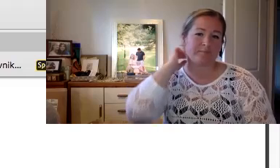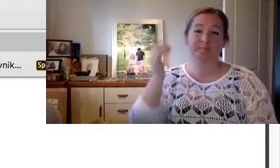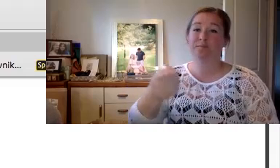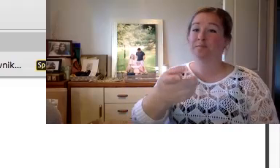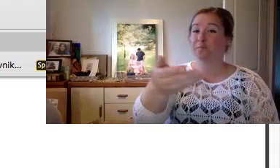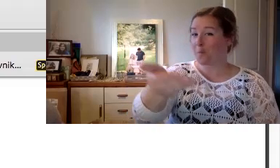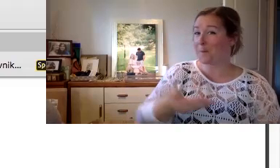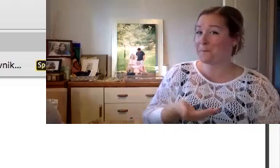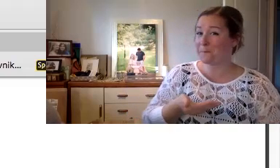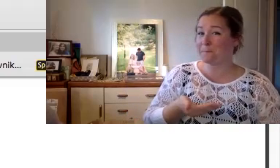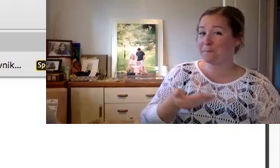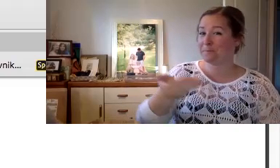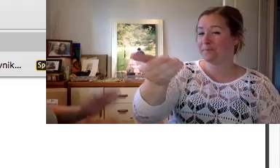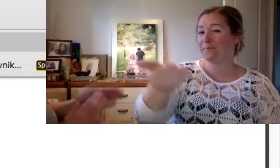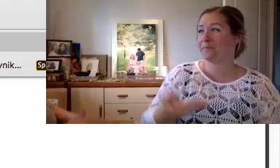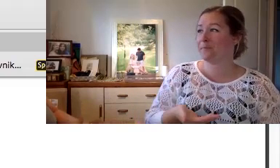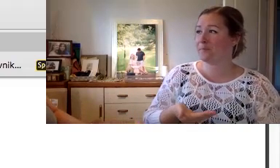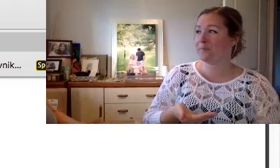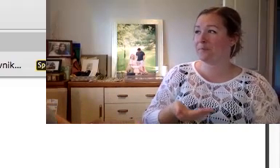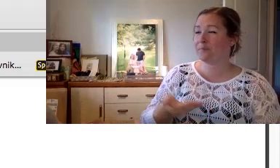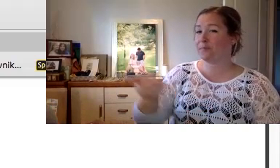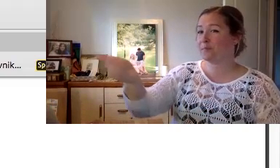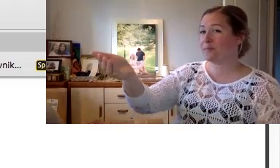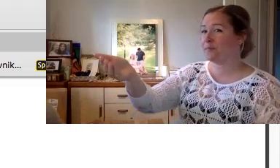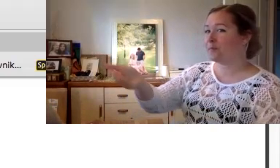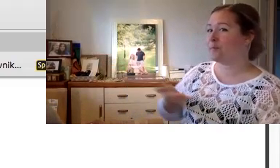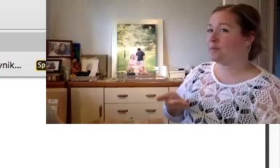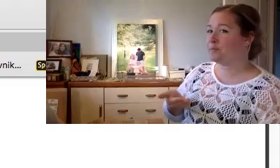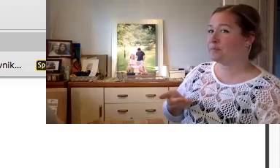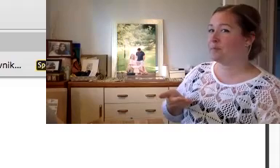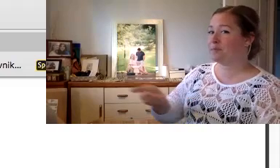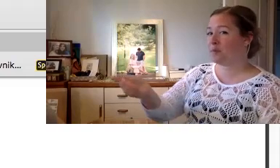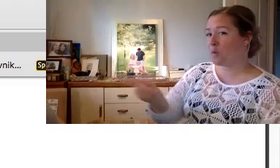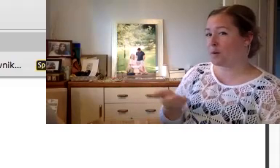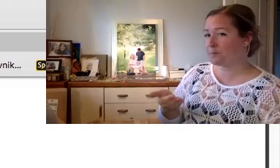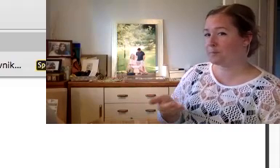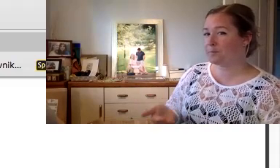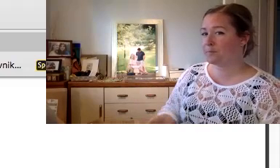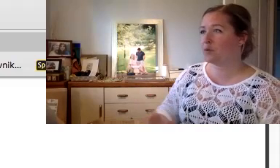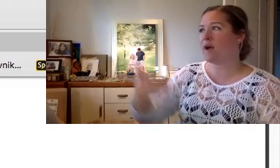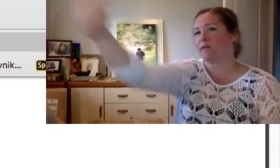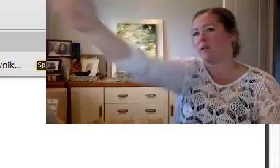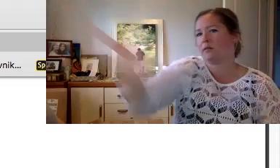What is your name? Again. You're welcome. You're welcome.